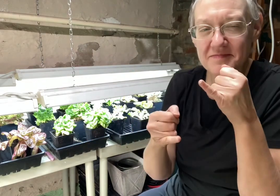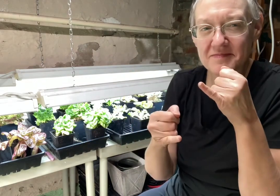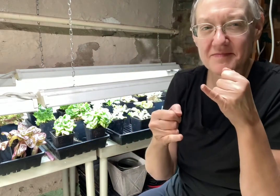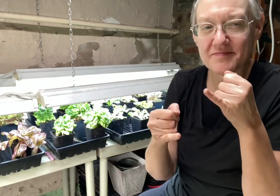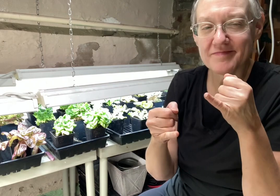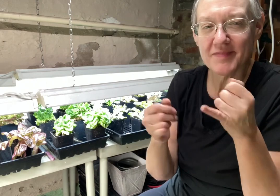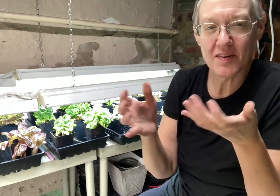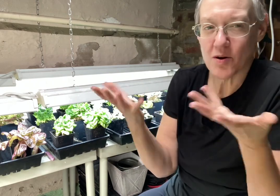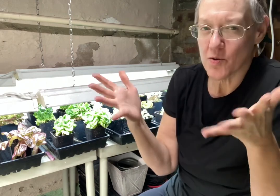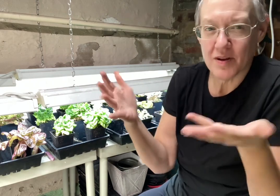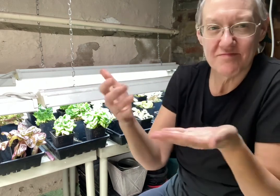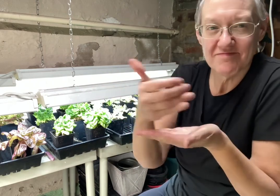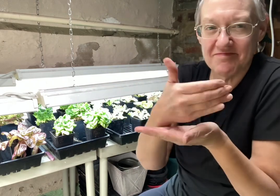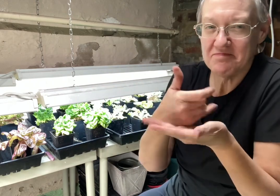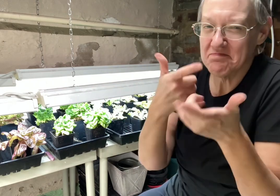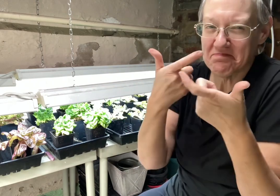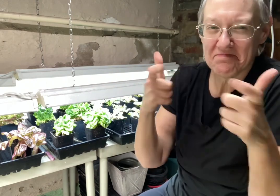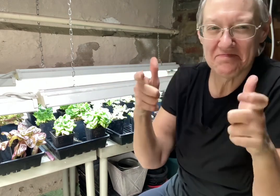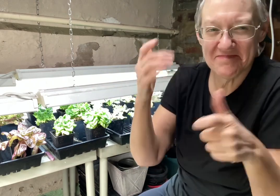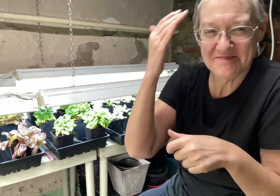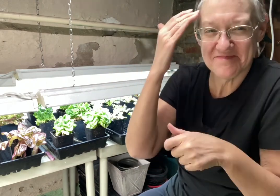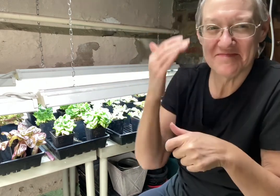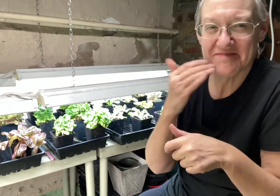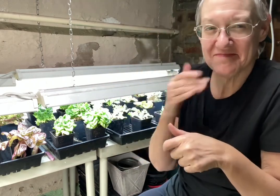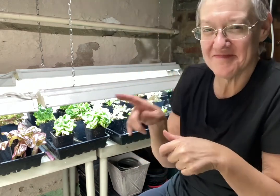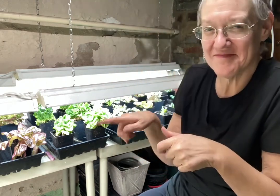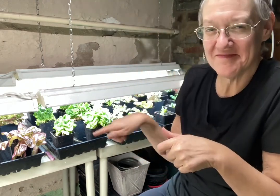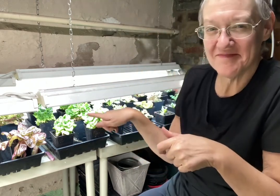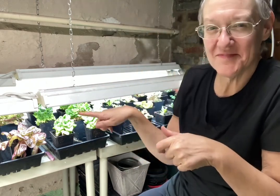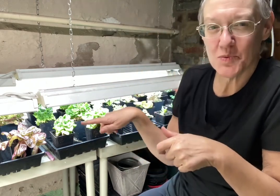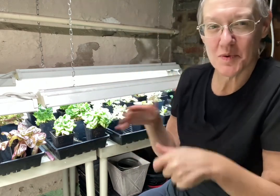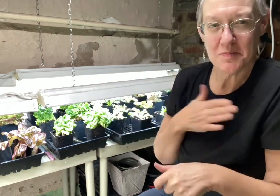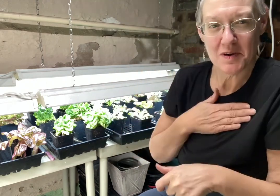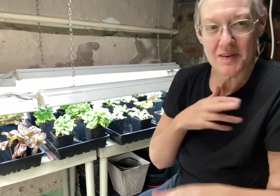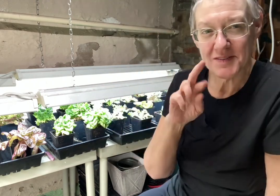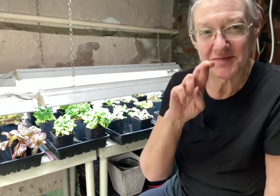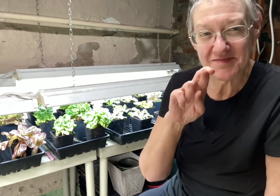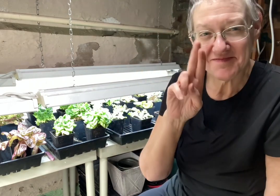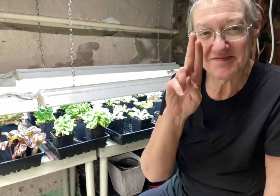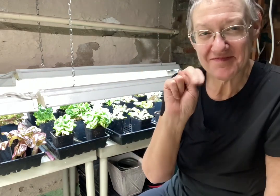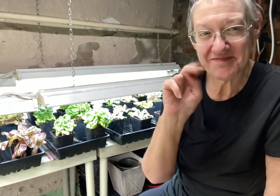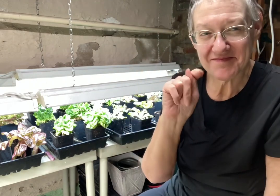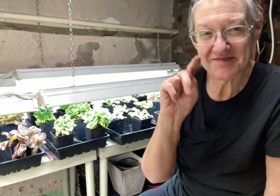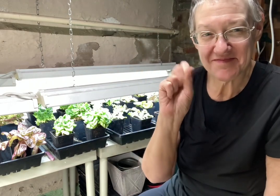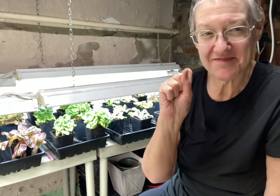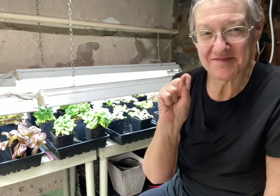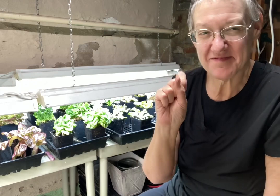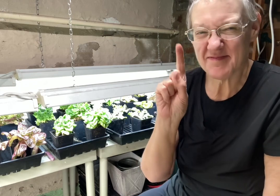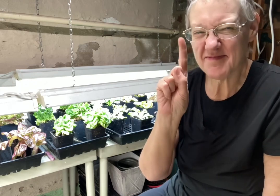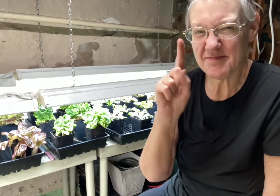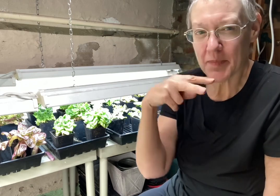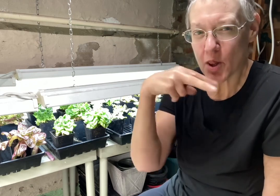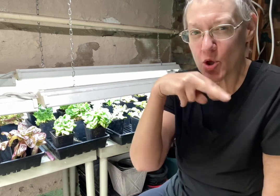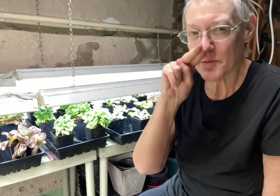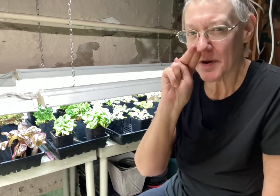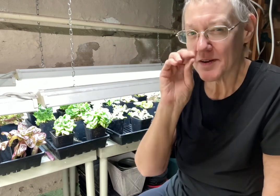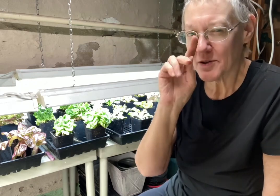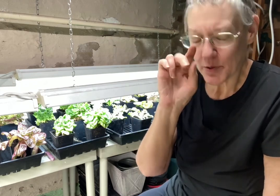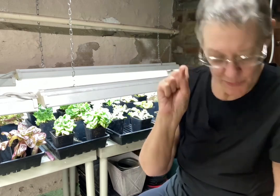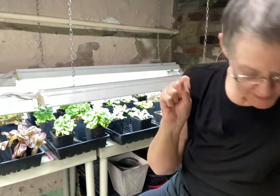These are the last of that batch. I already harvested all the big heads of lettuce. These were actually the runts. Now let me